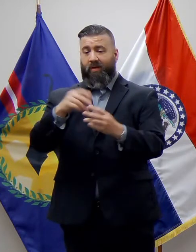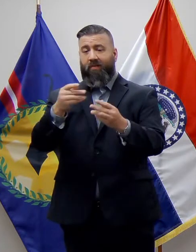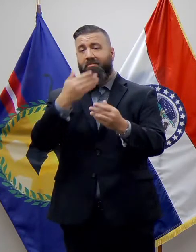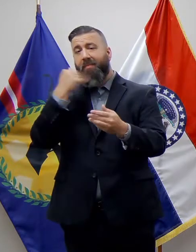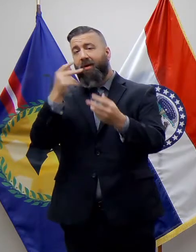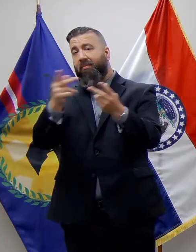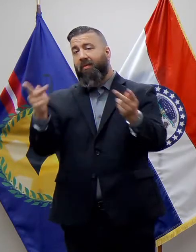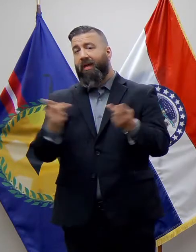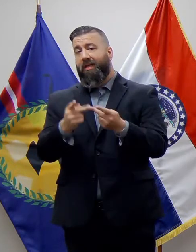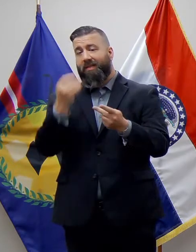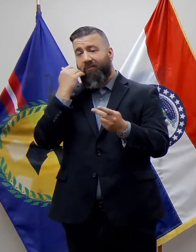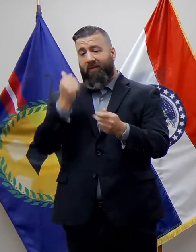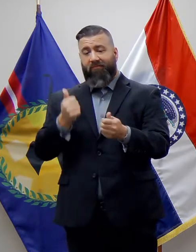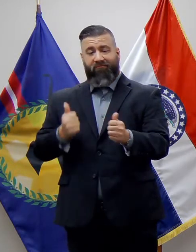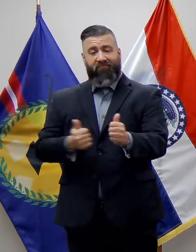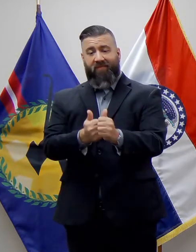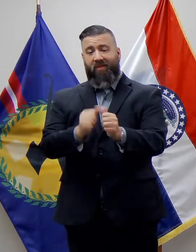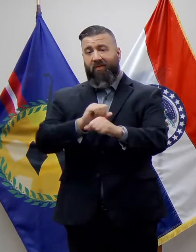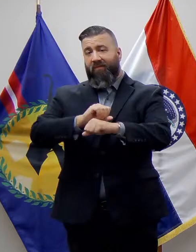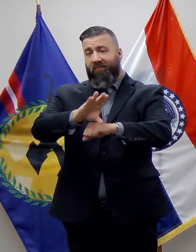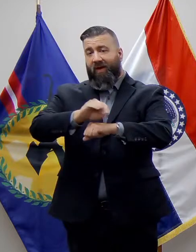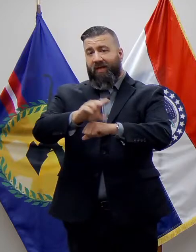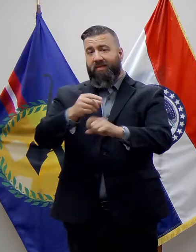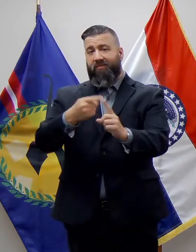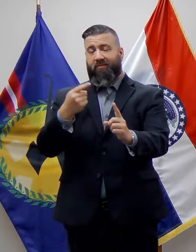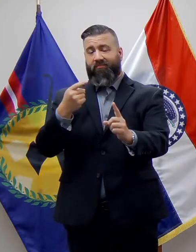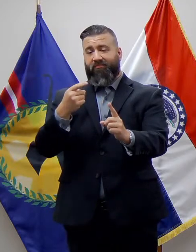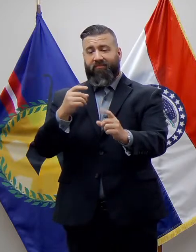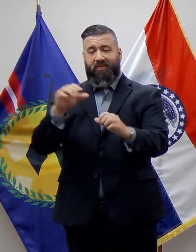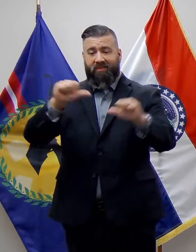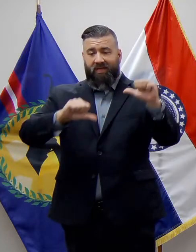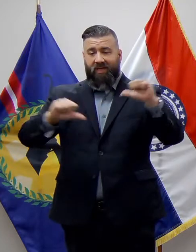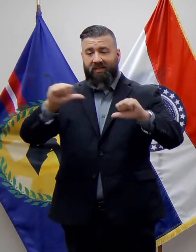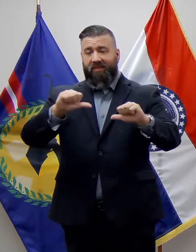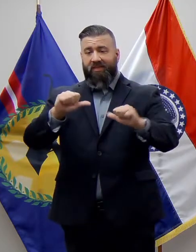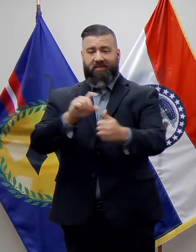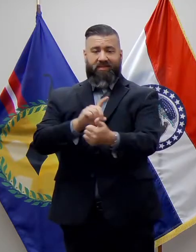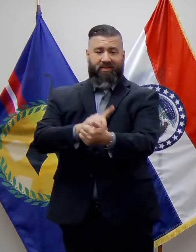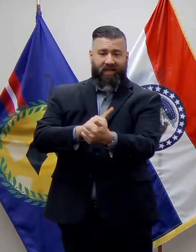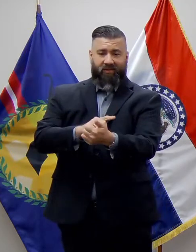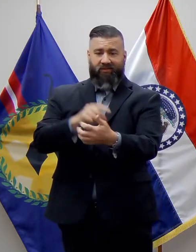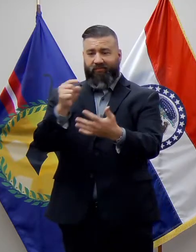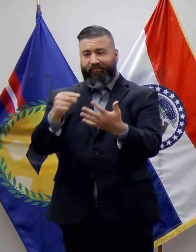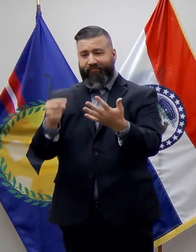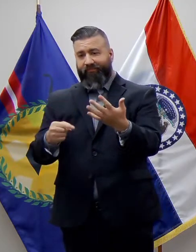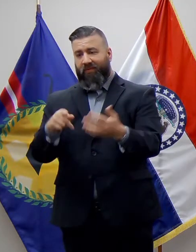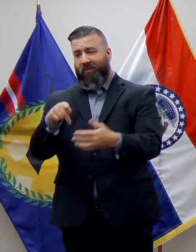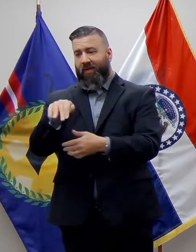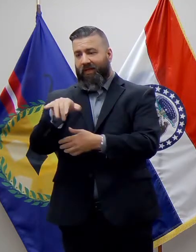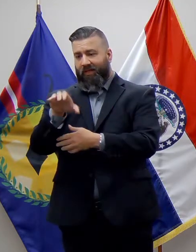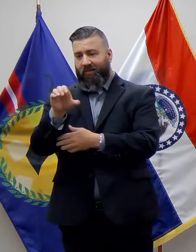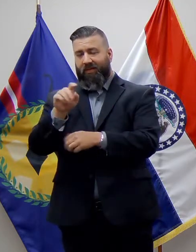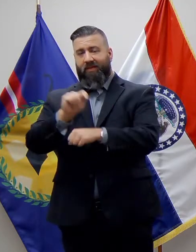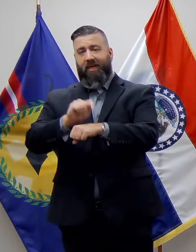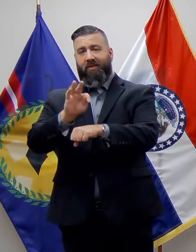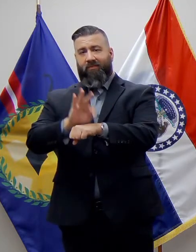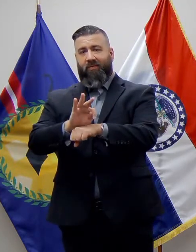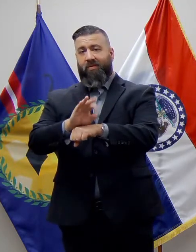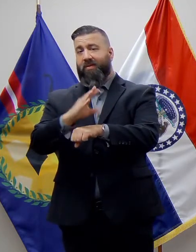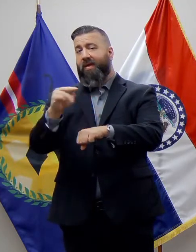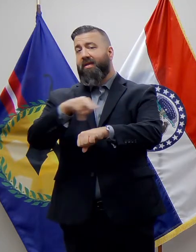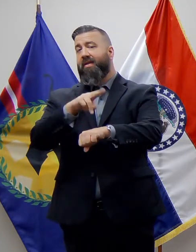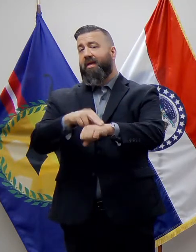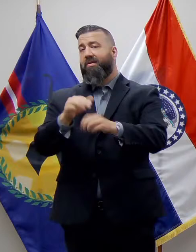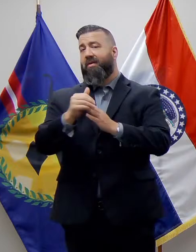the advice of our scientists, of our public health officials, of the pandemic task force, and our national leaders who are